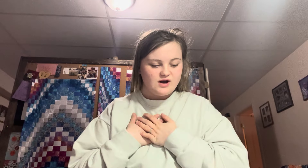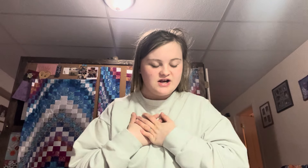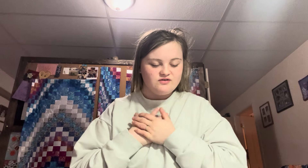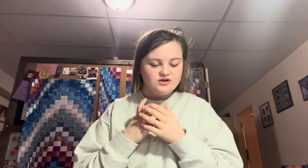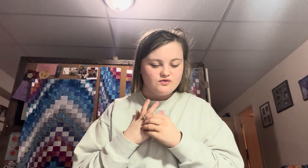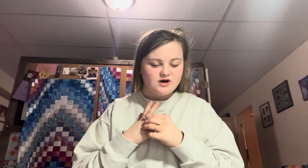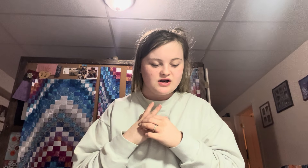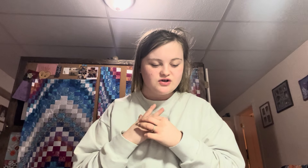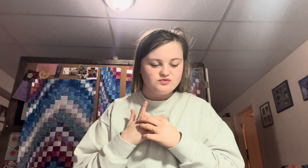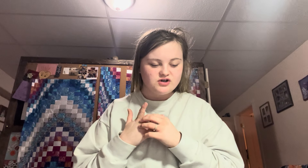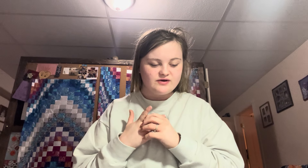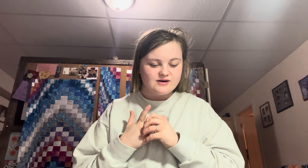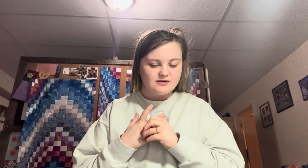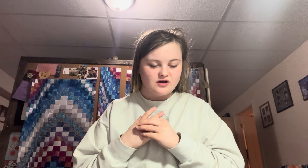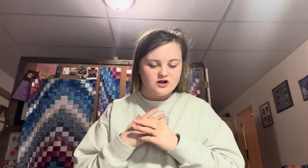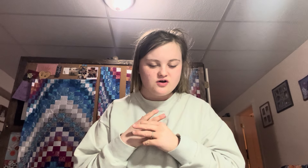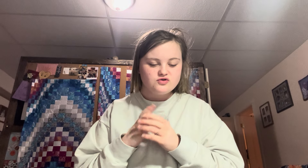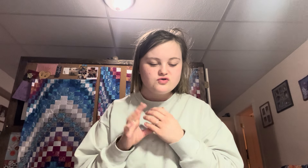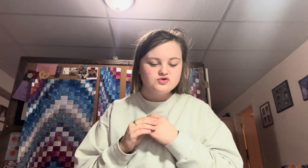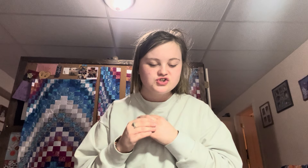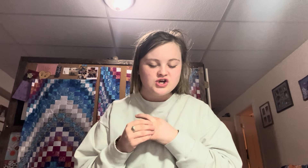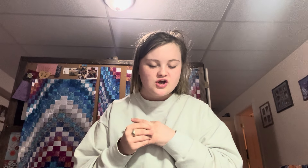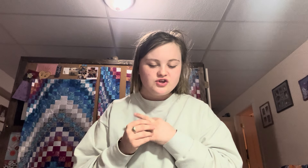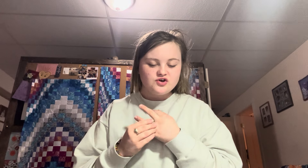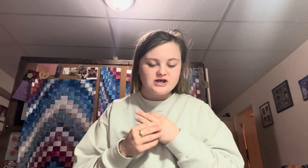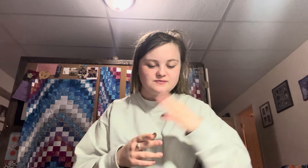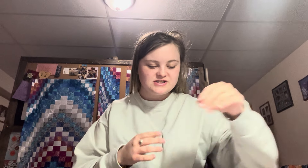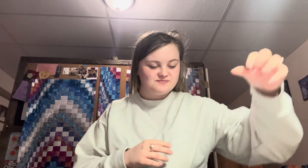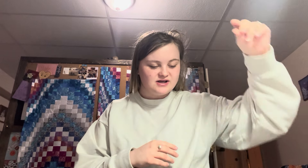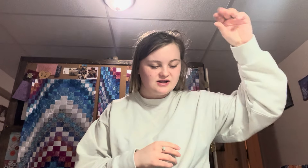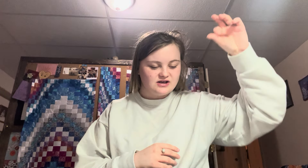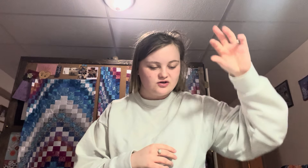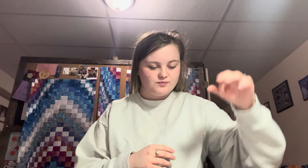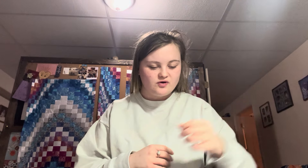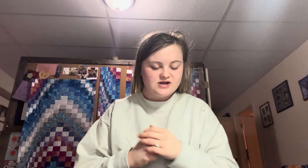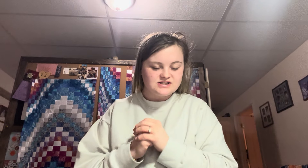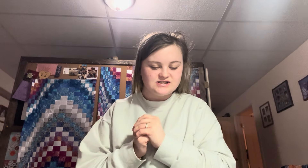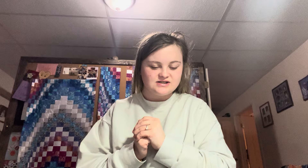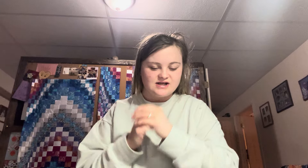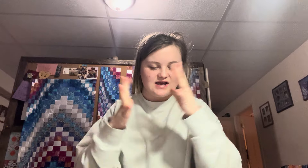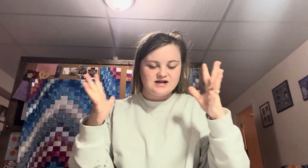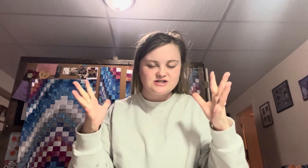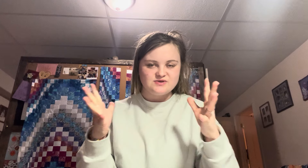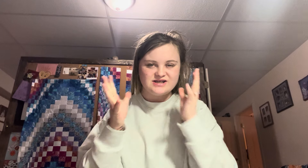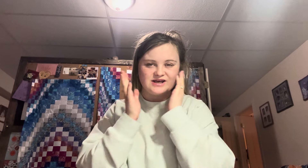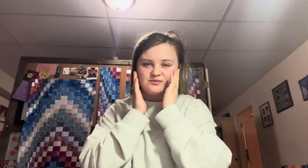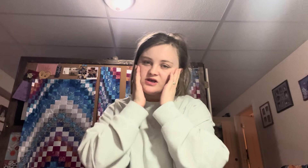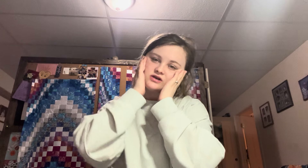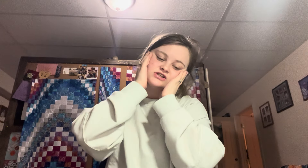do you wanna ruin my clothes? You keep spilling your poison and it's making me